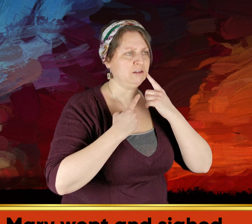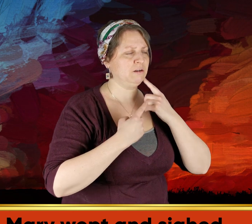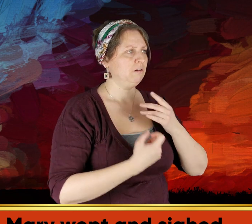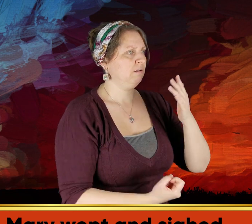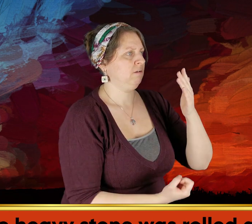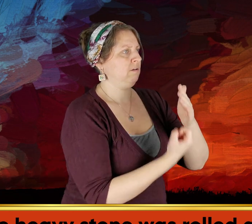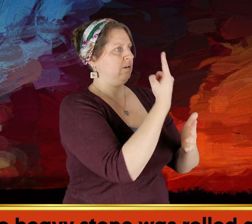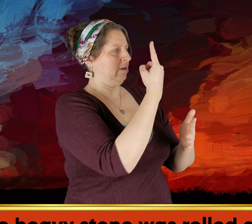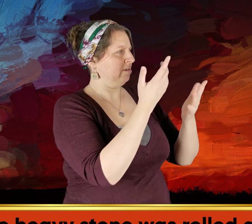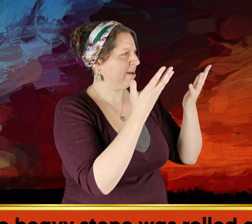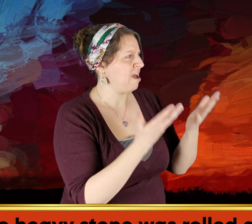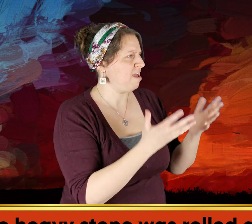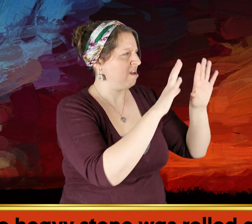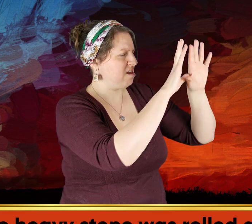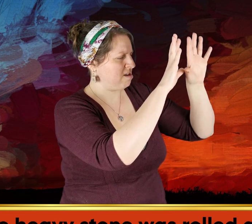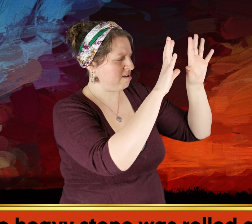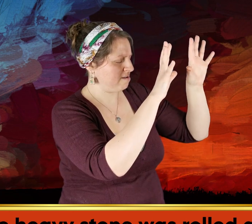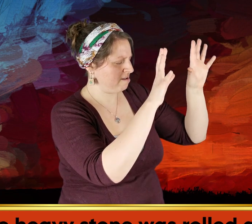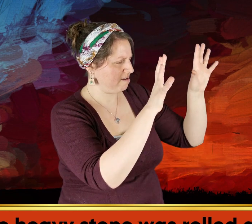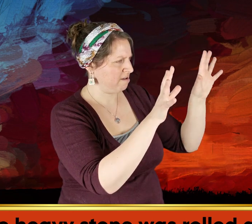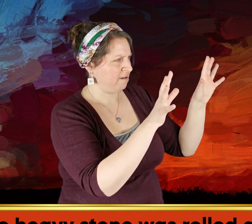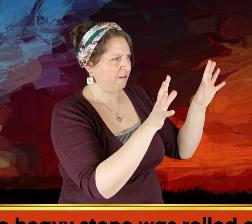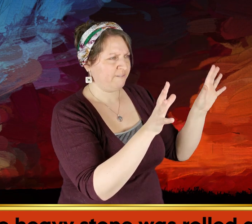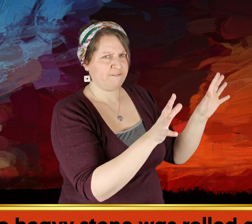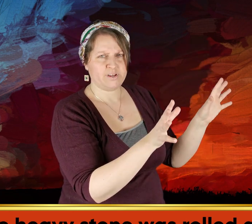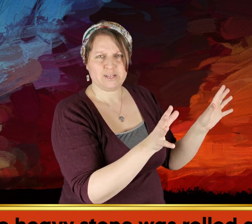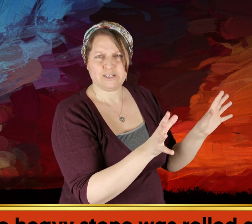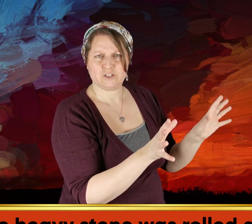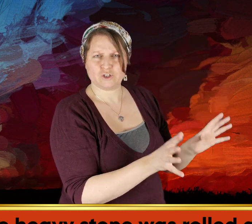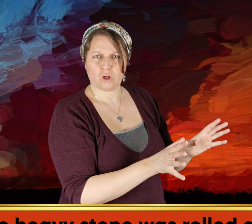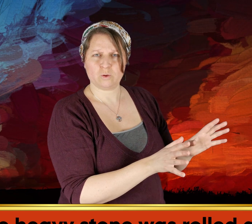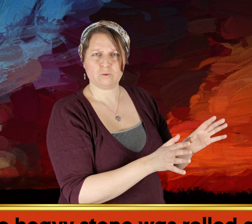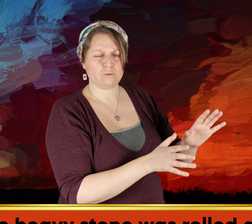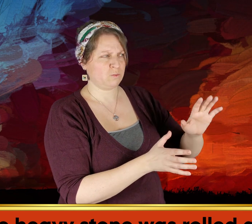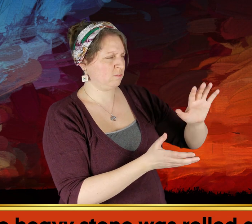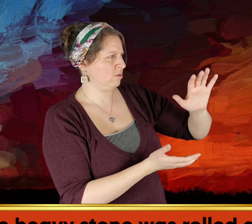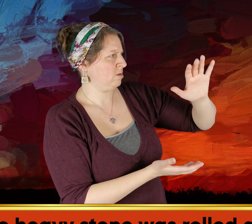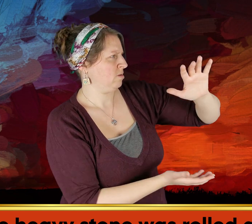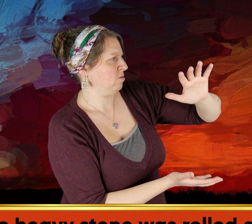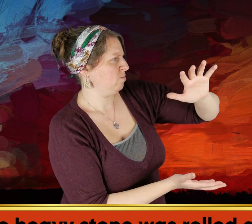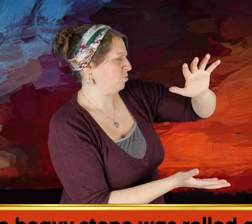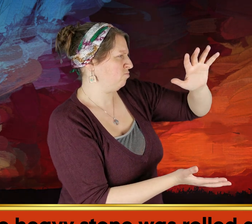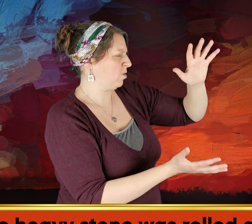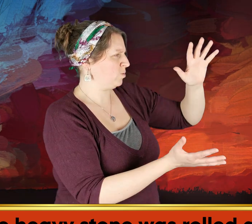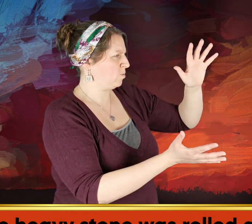But the heavy stone Was rolled